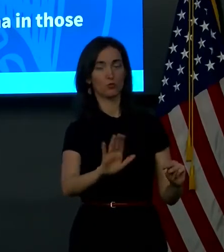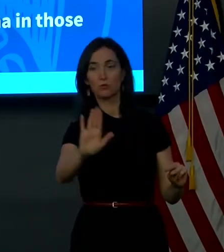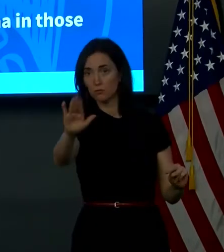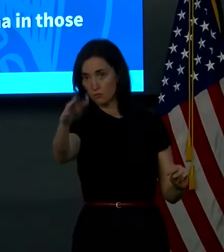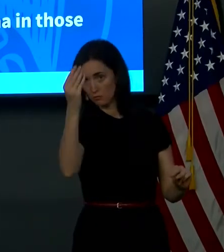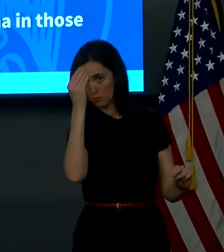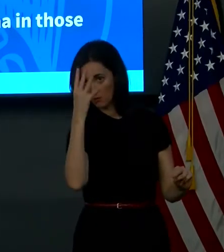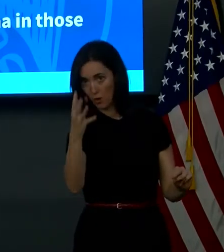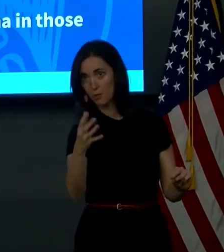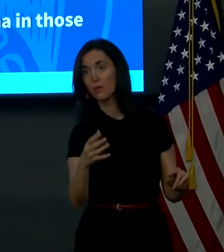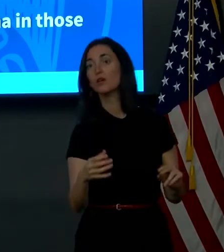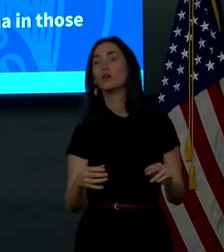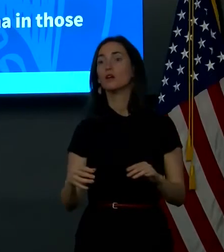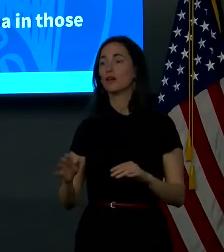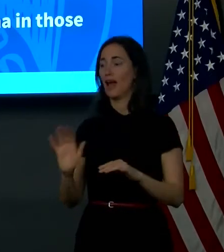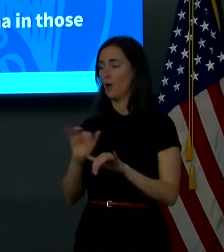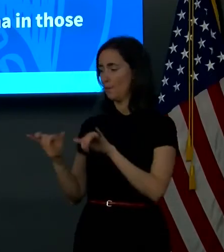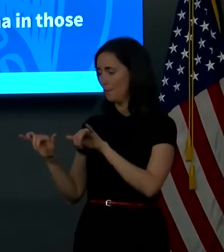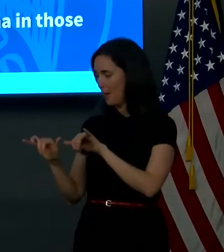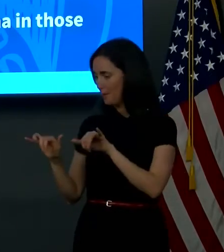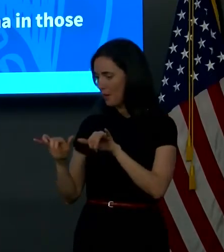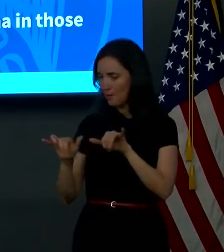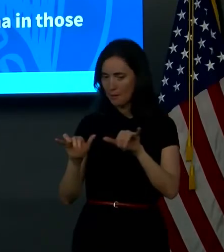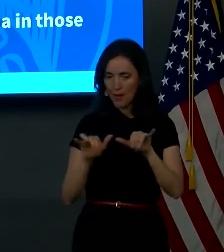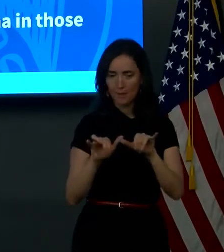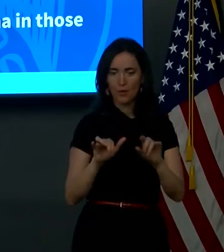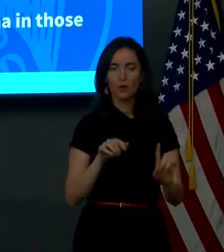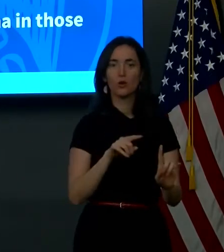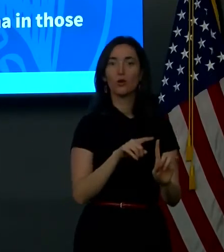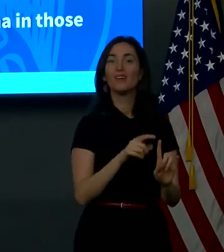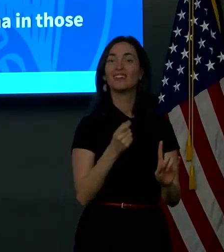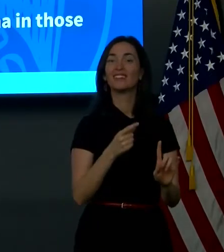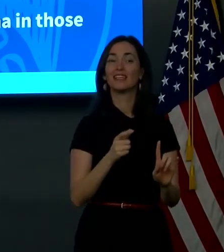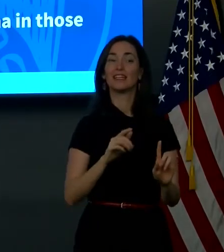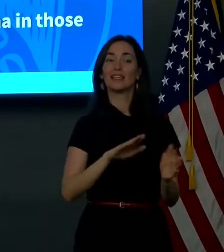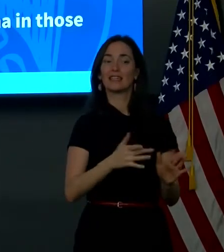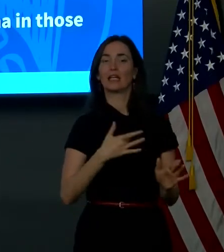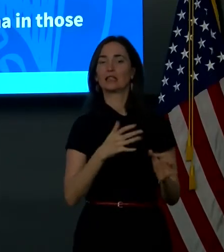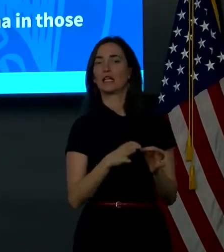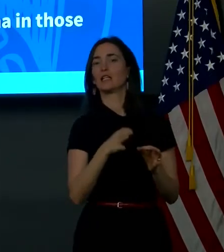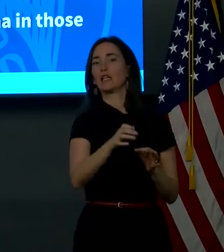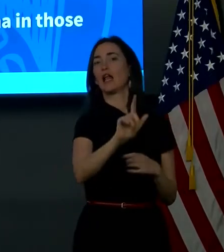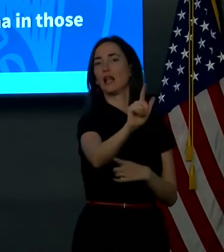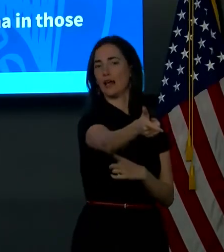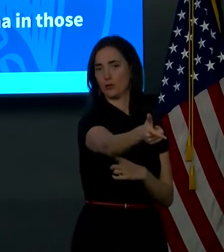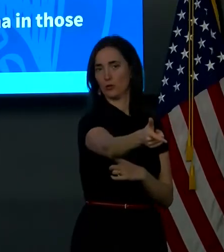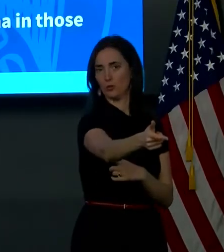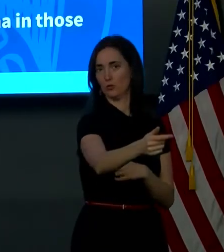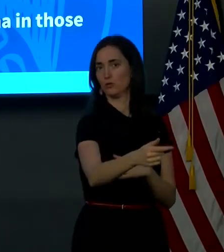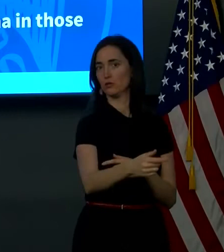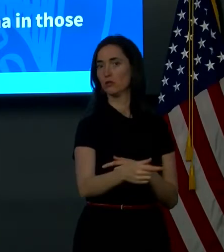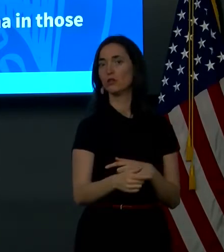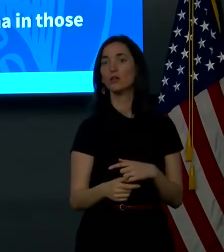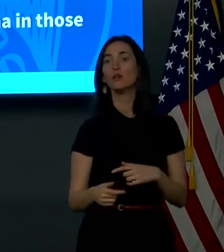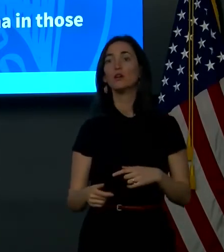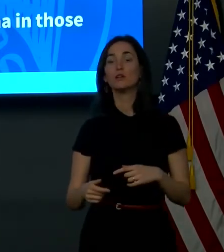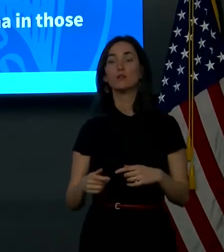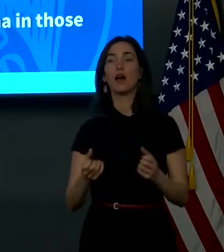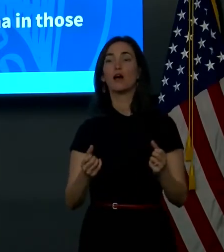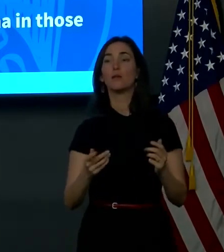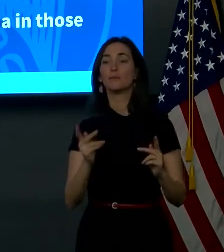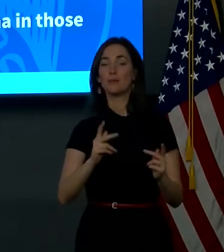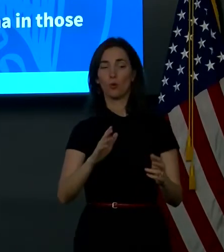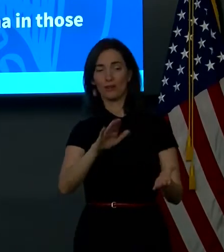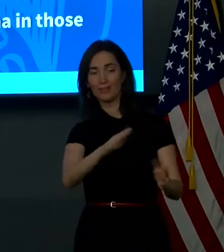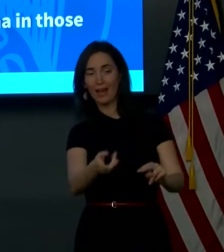the measures we look at, deaths are the most lagging of those measures, meaning we often don't find out